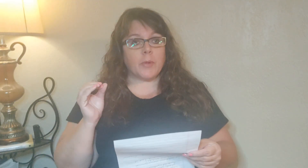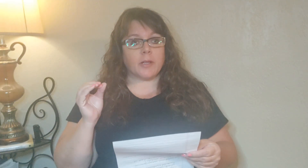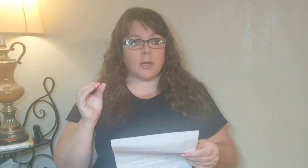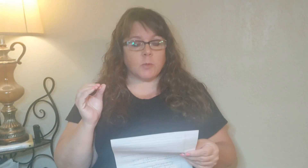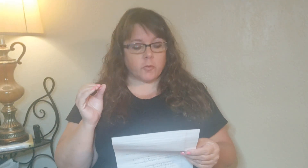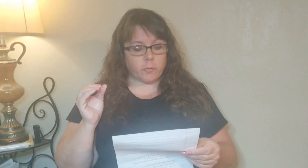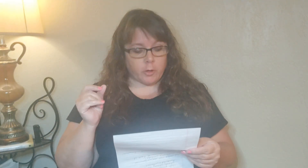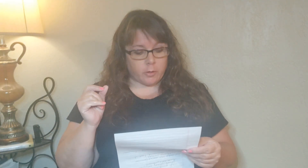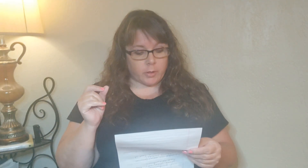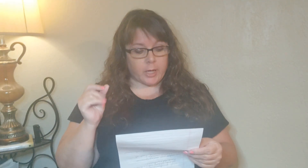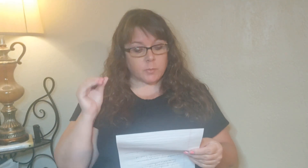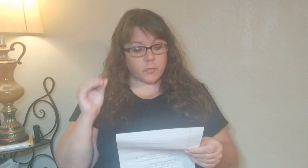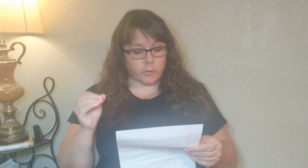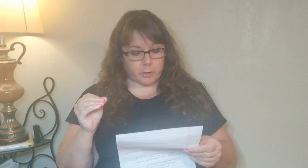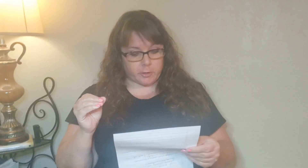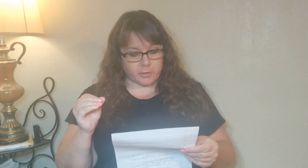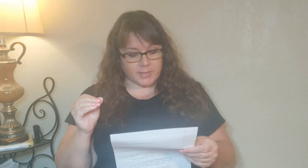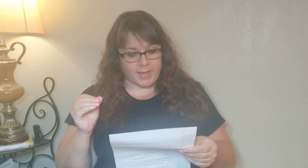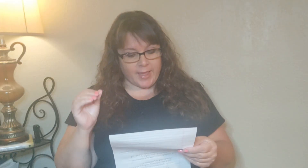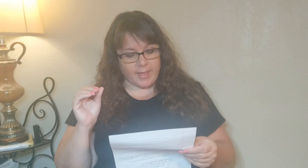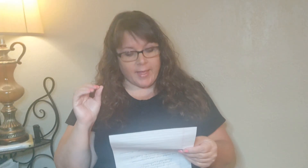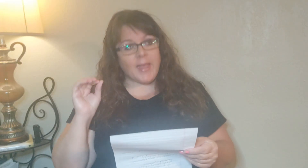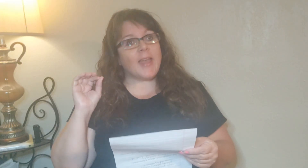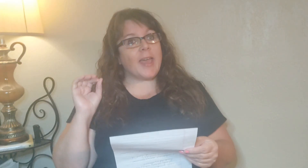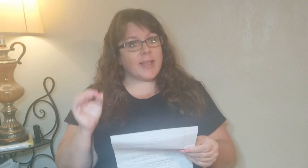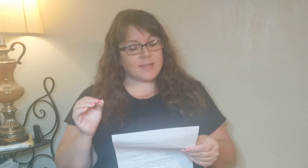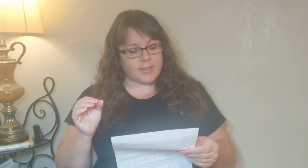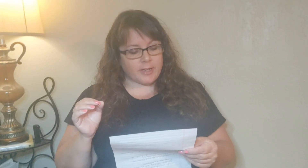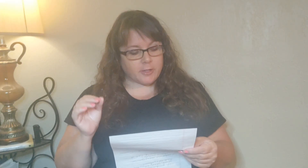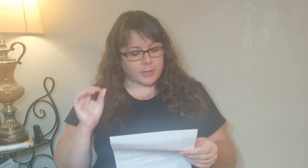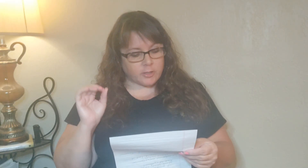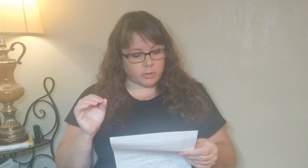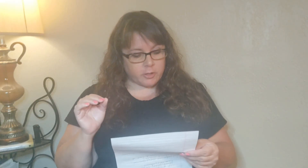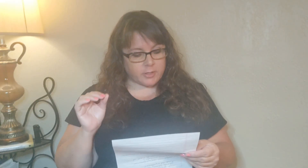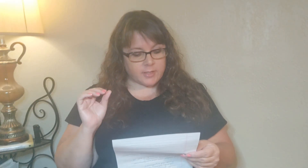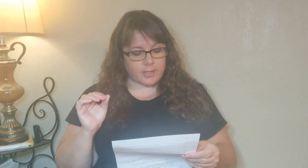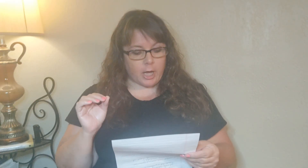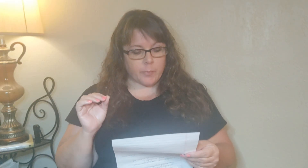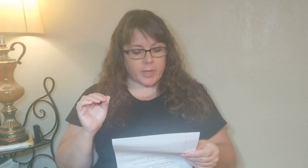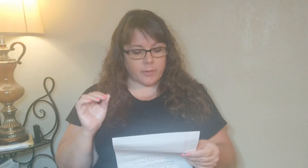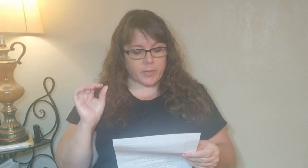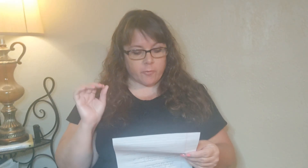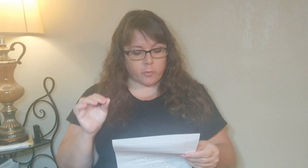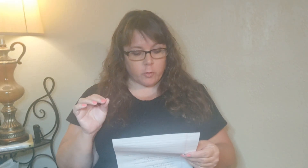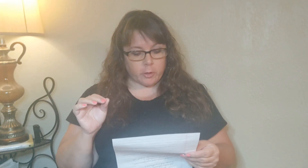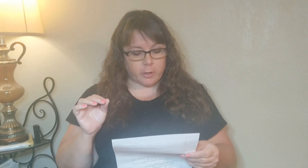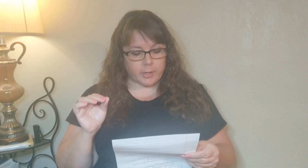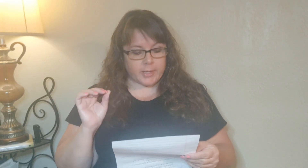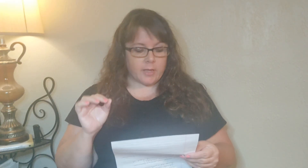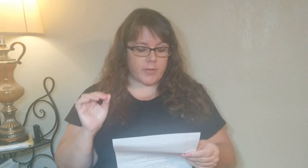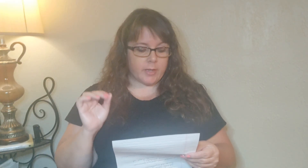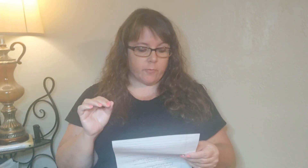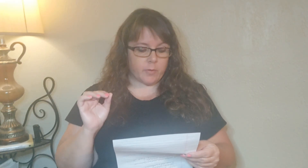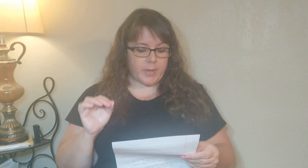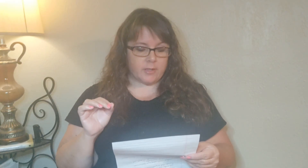Topic comes first. ASL introduces topic before giving